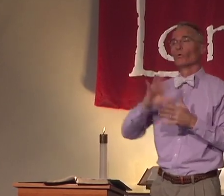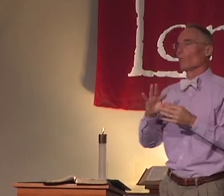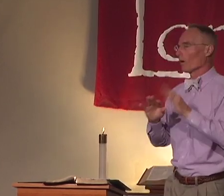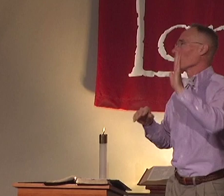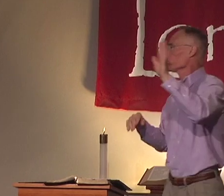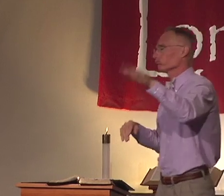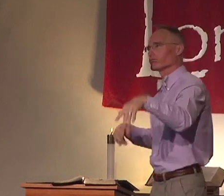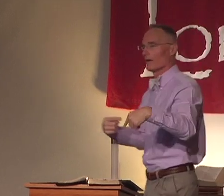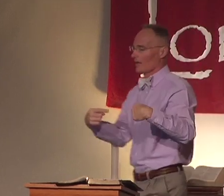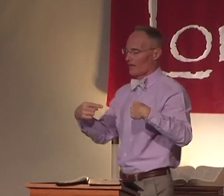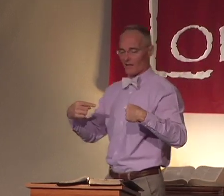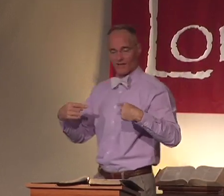Some of you will say,